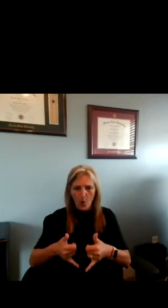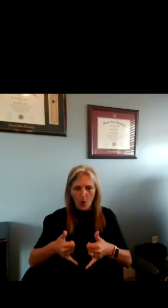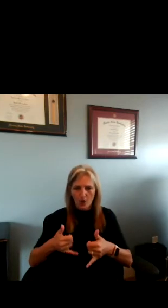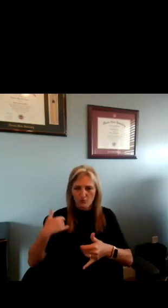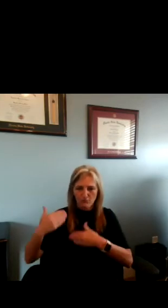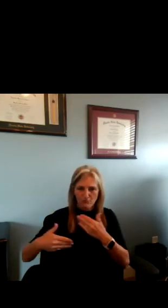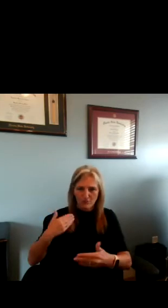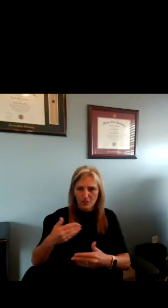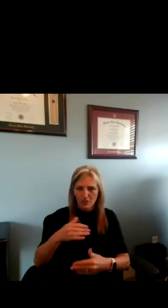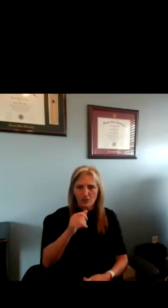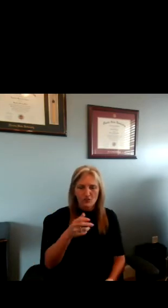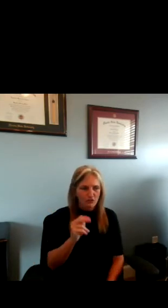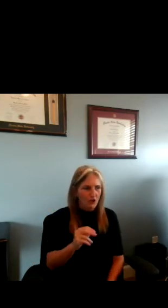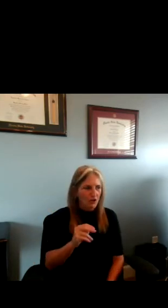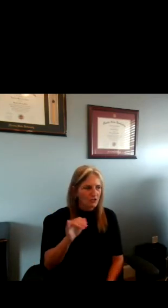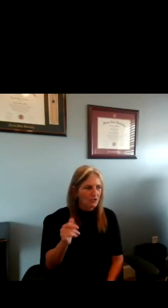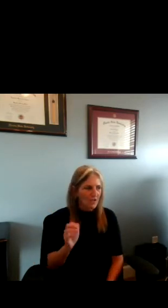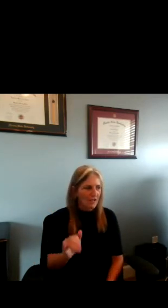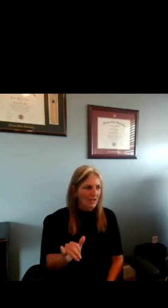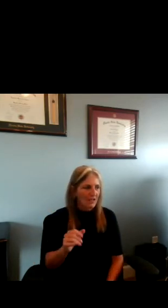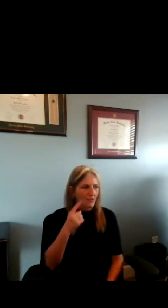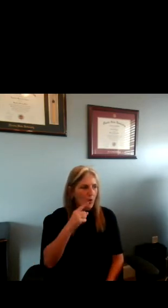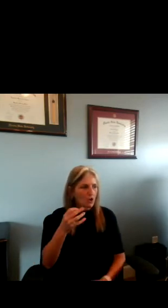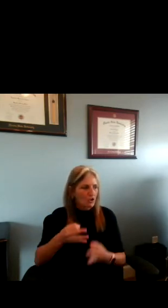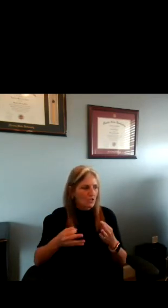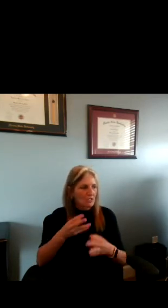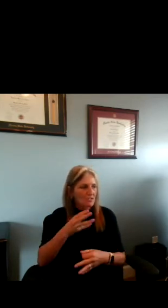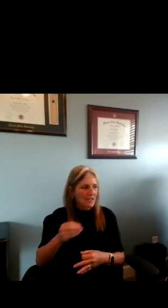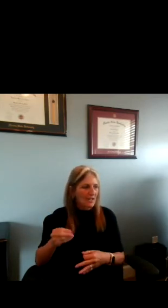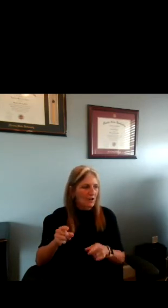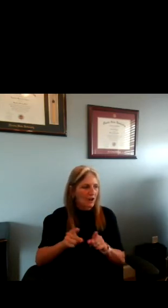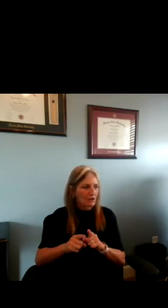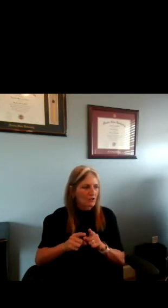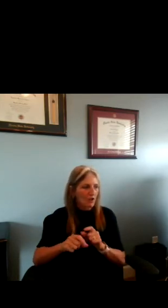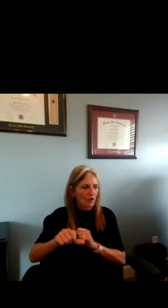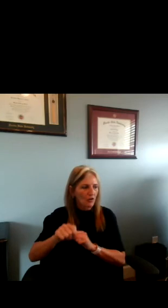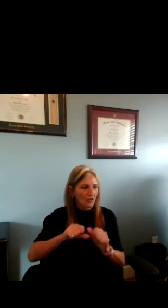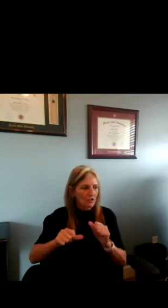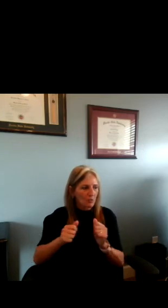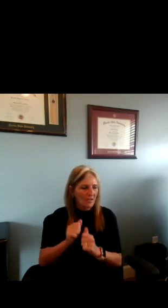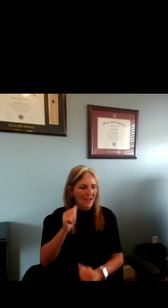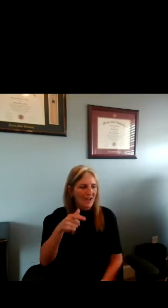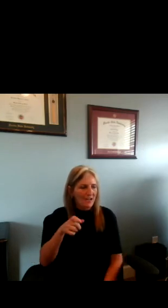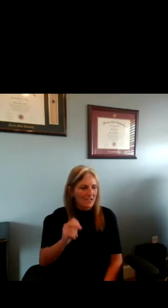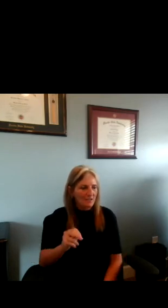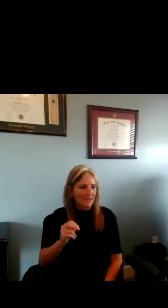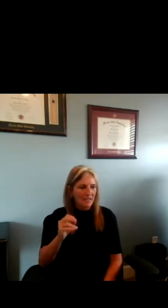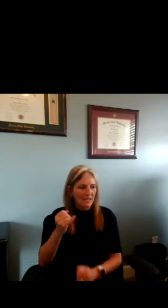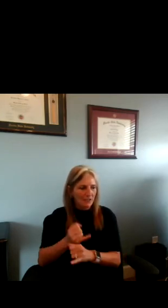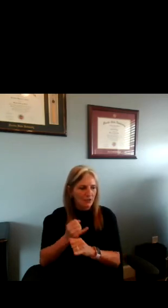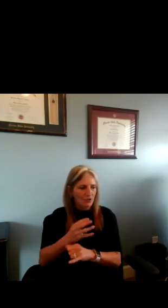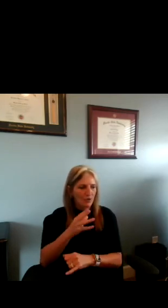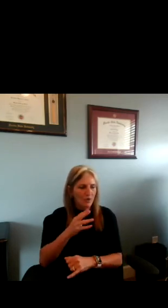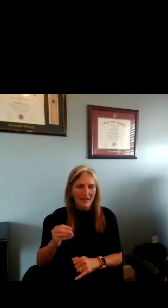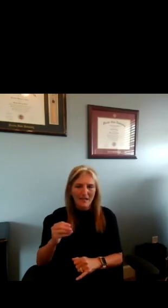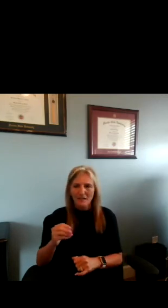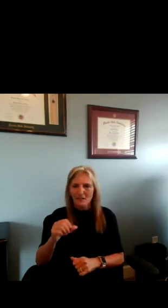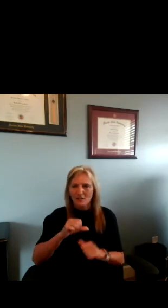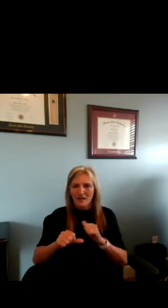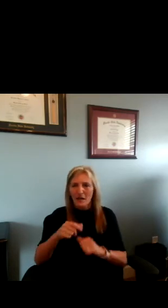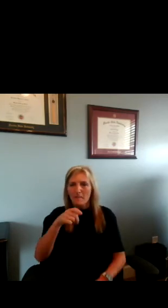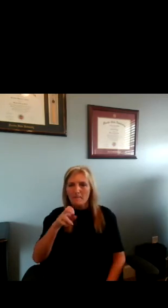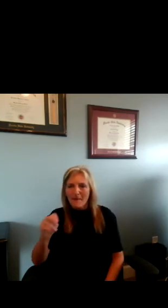Jay Medal for Justice and also served fellowships with the Aspen Institute, the Open Society Foundation, PEN